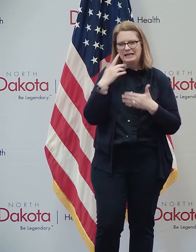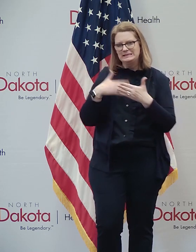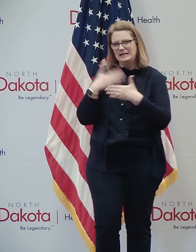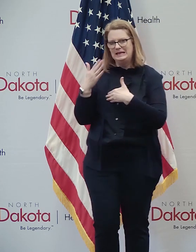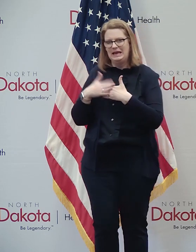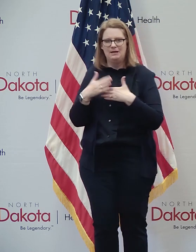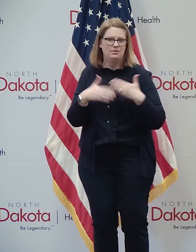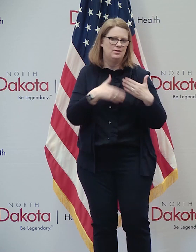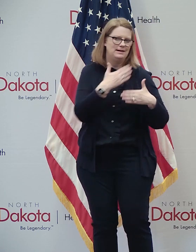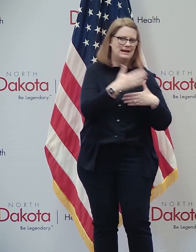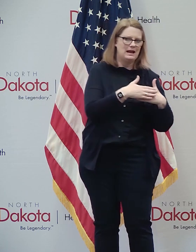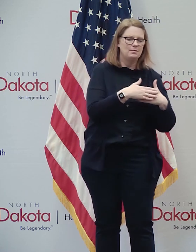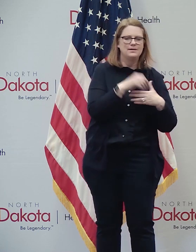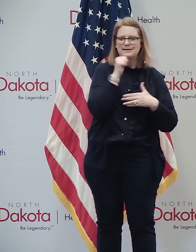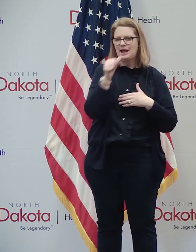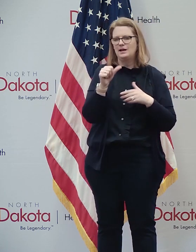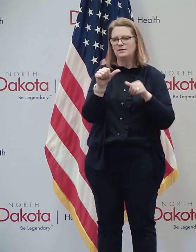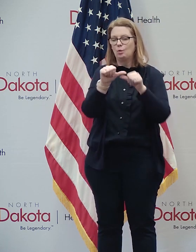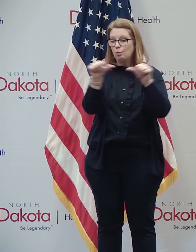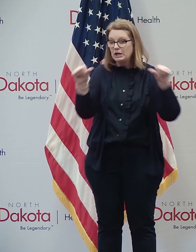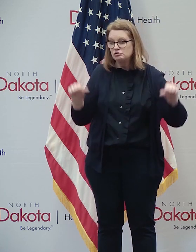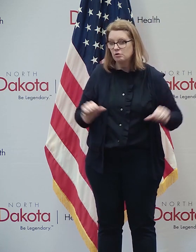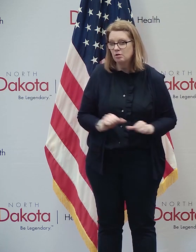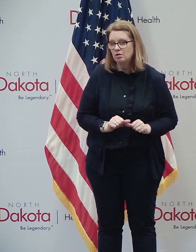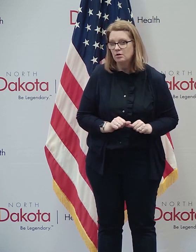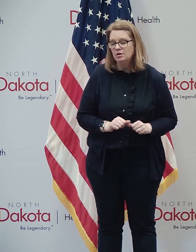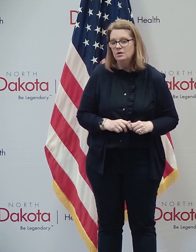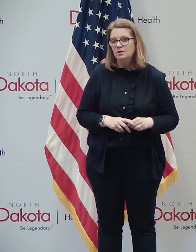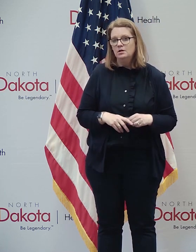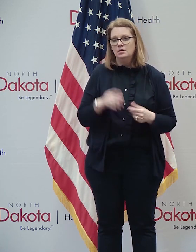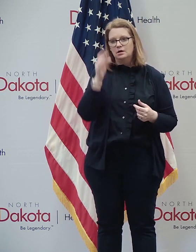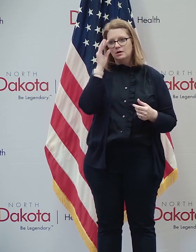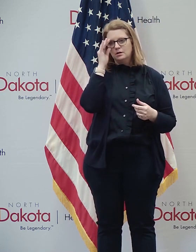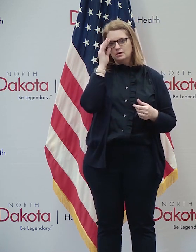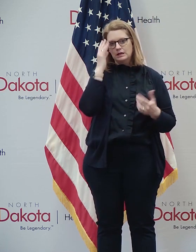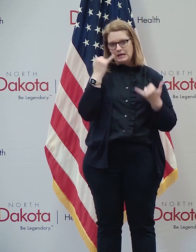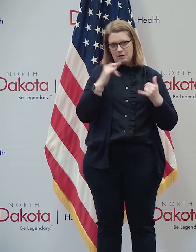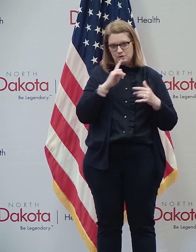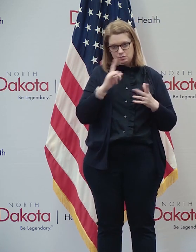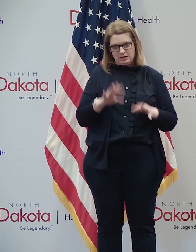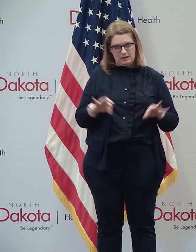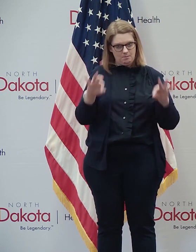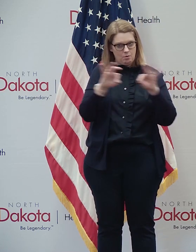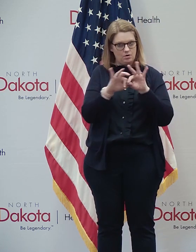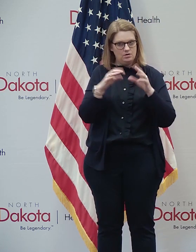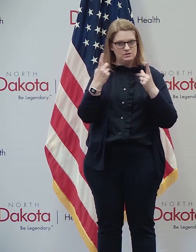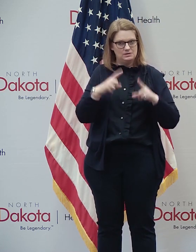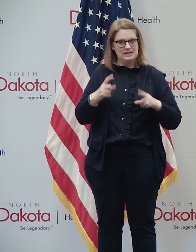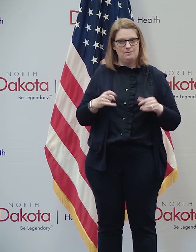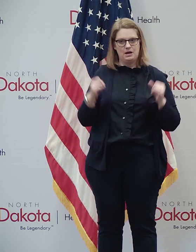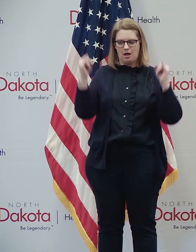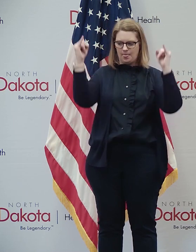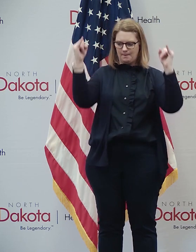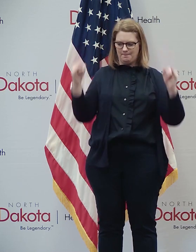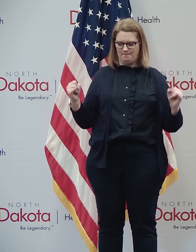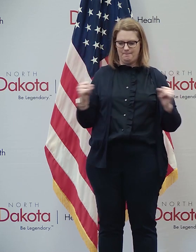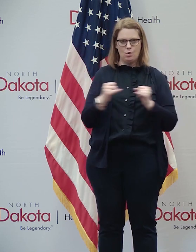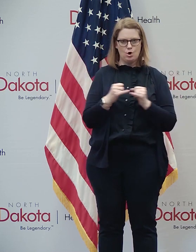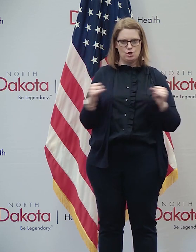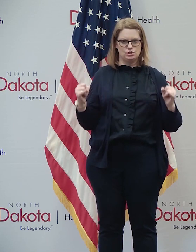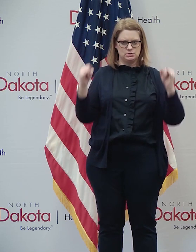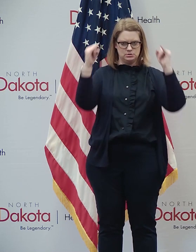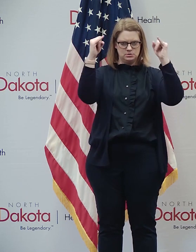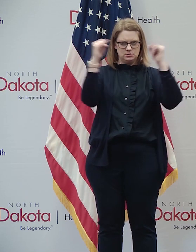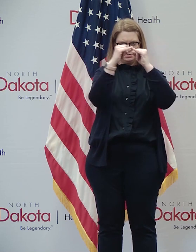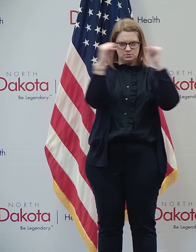kind of update to taking a regional states approach to the next phases of reopening. I would say that it's more on